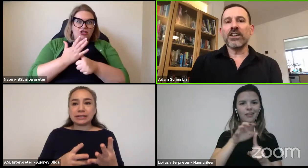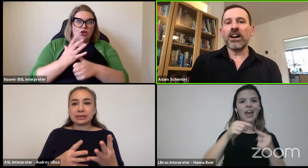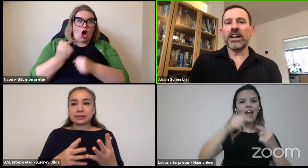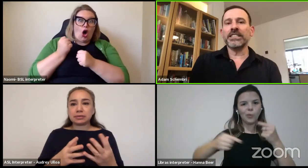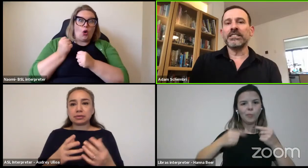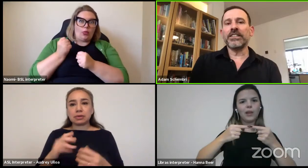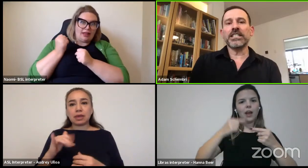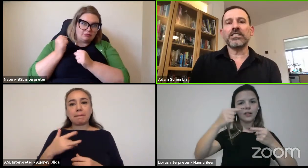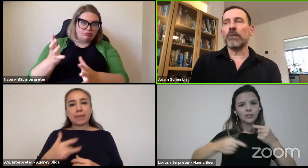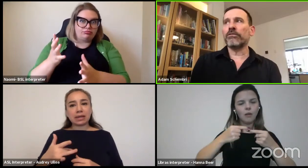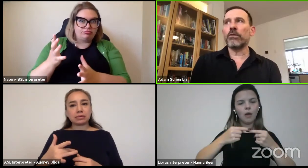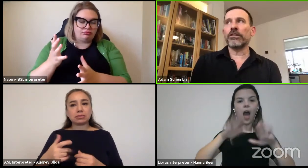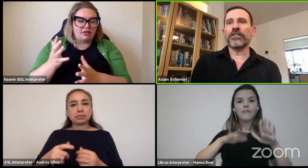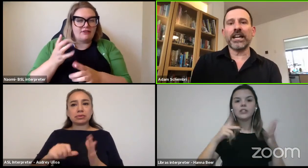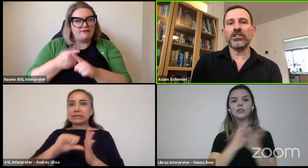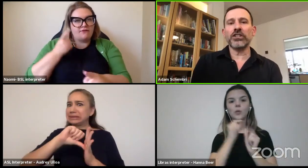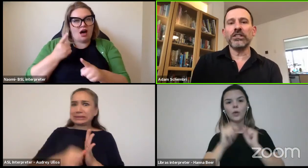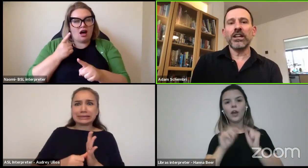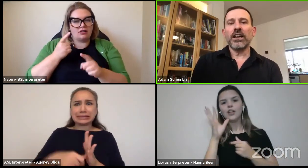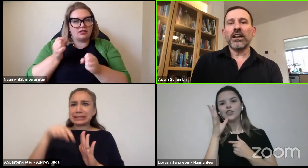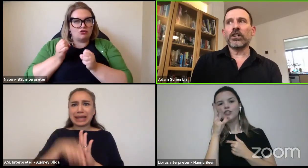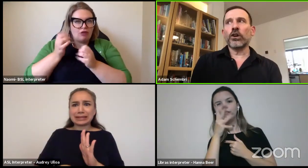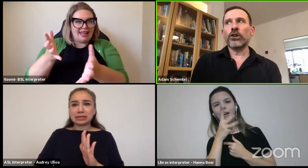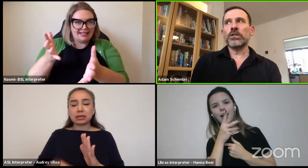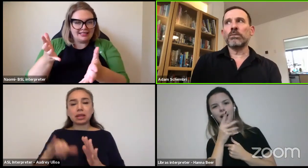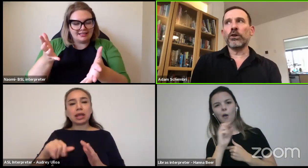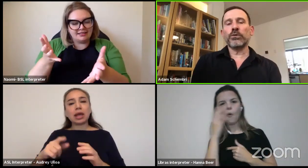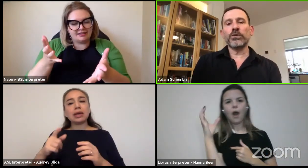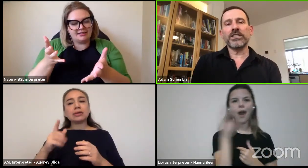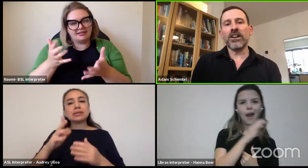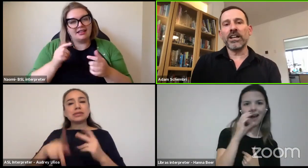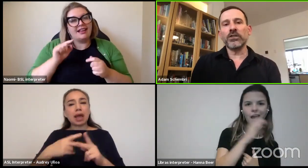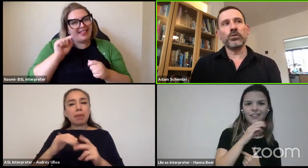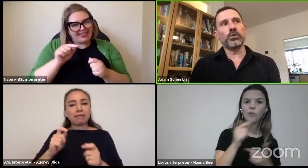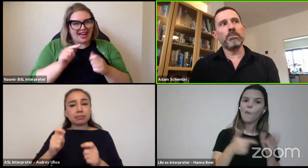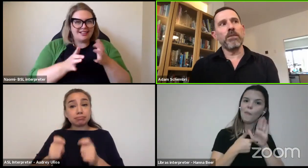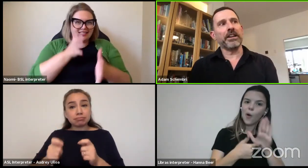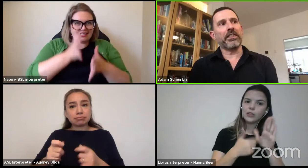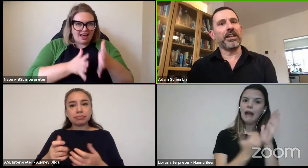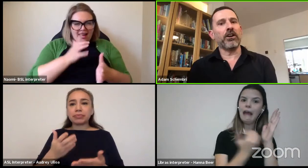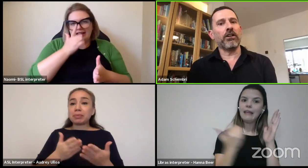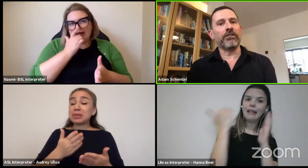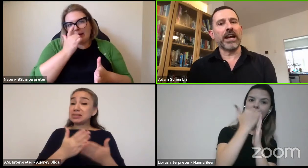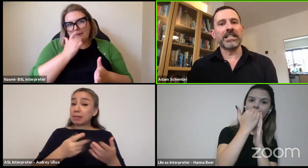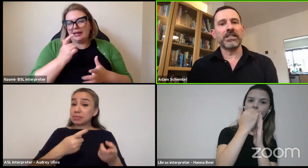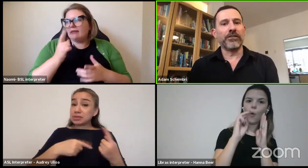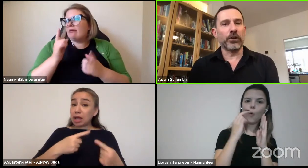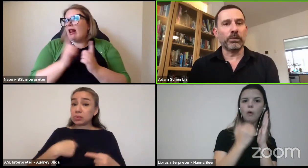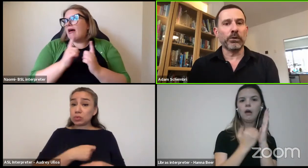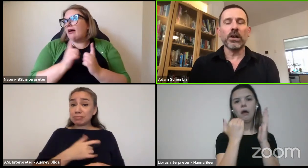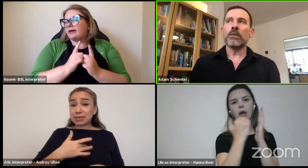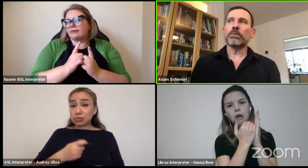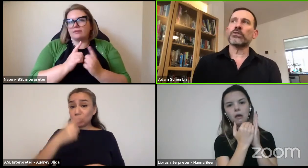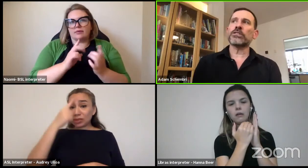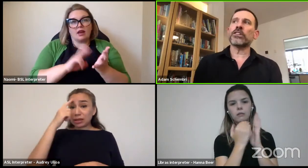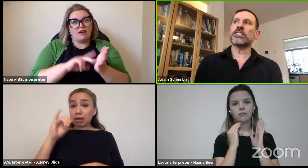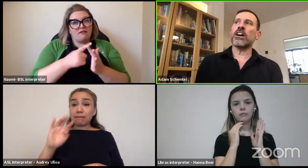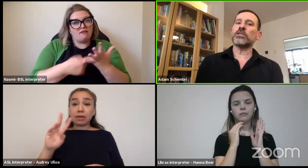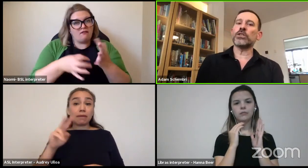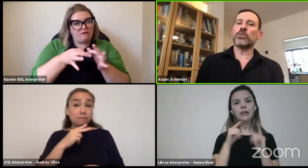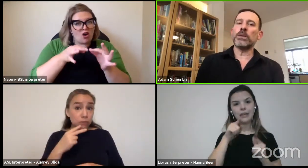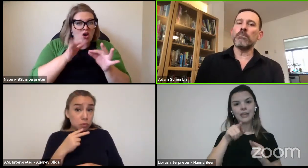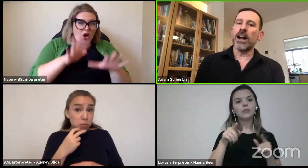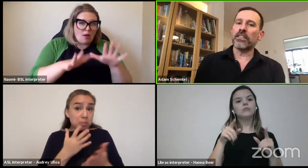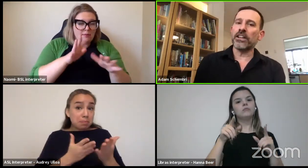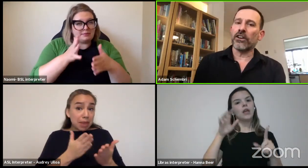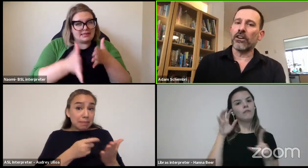this type of modification occurs both with signs which we might think of as verbal, but also signs